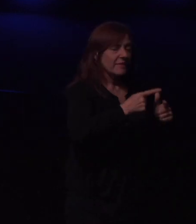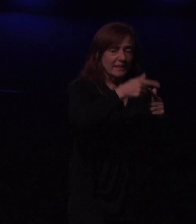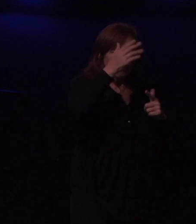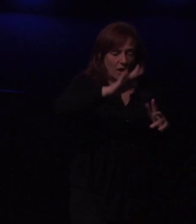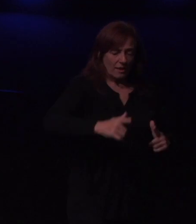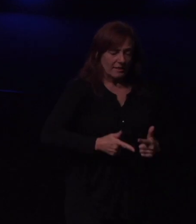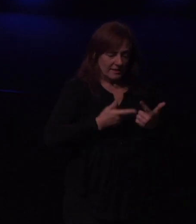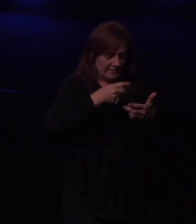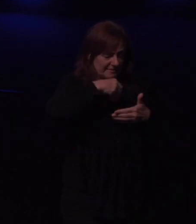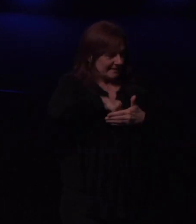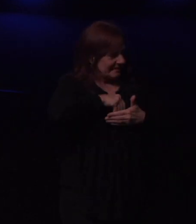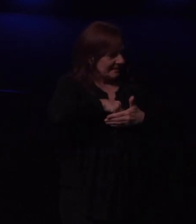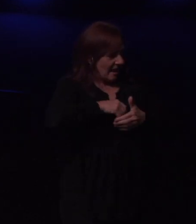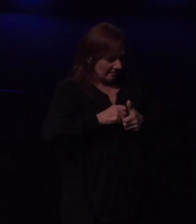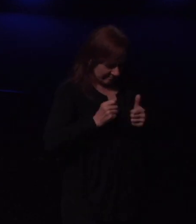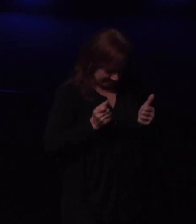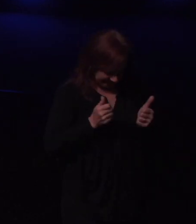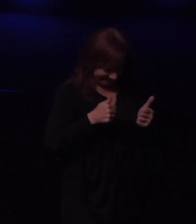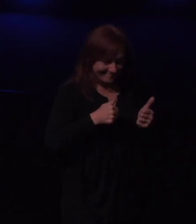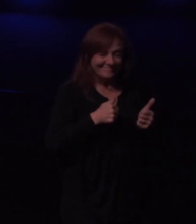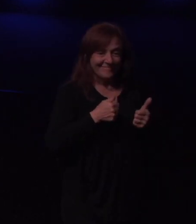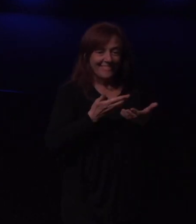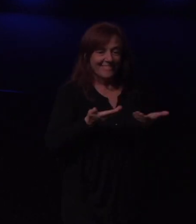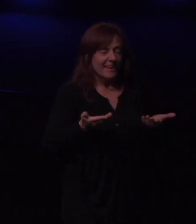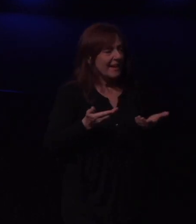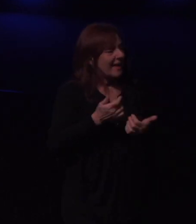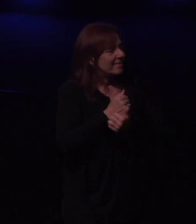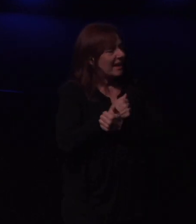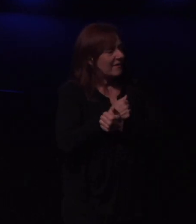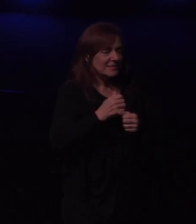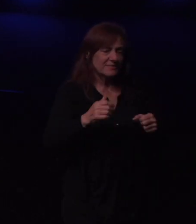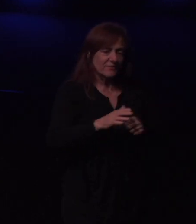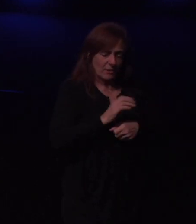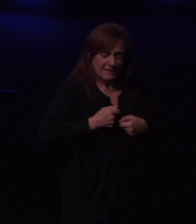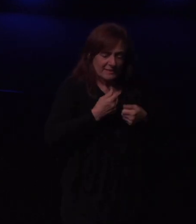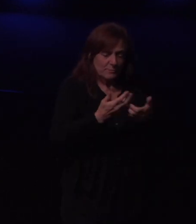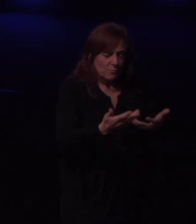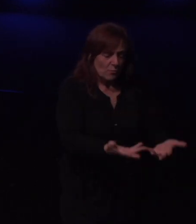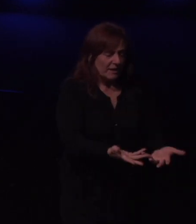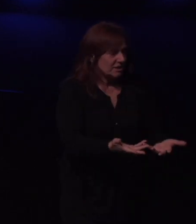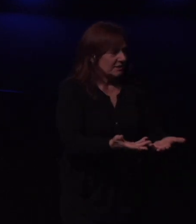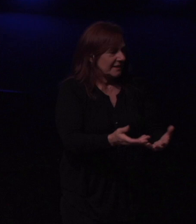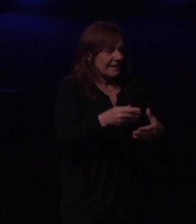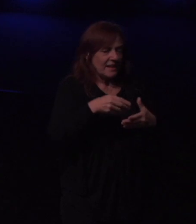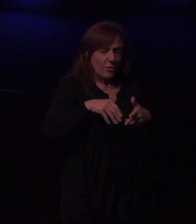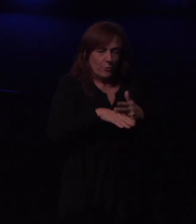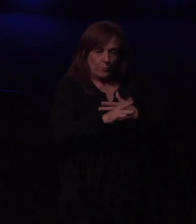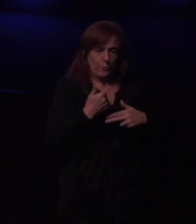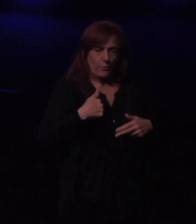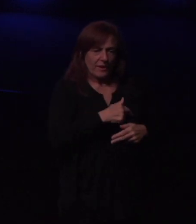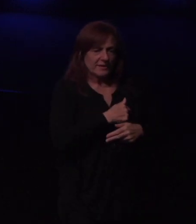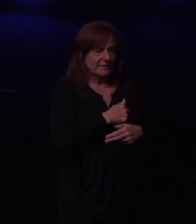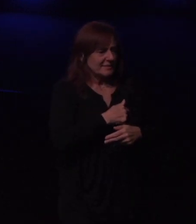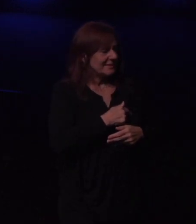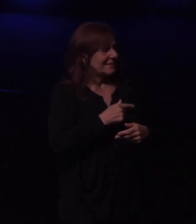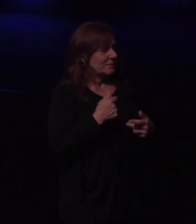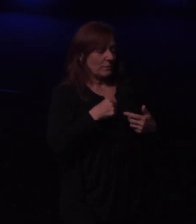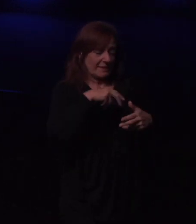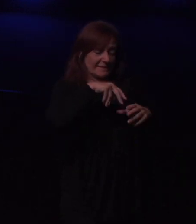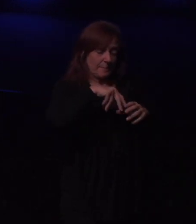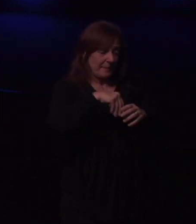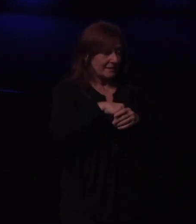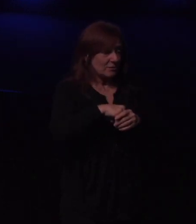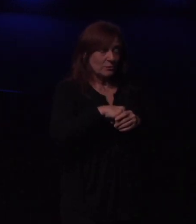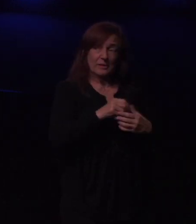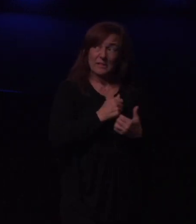us, and his love is brought to full expression in us." As we step into the love